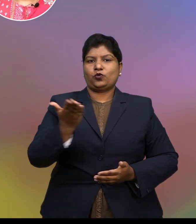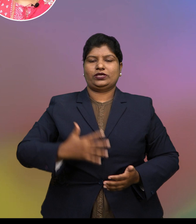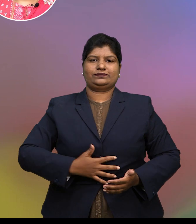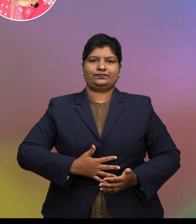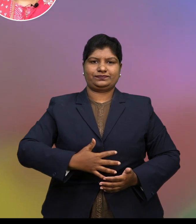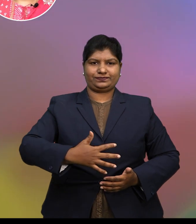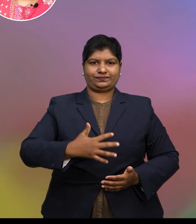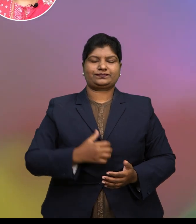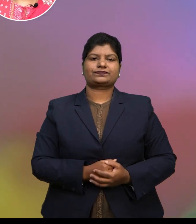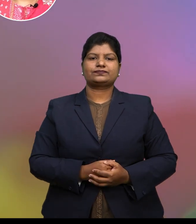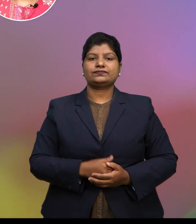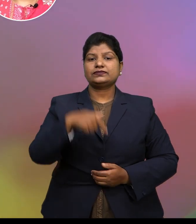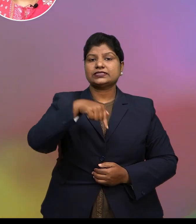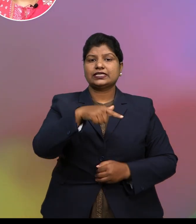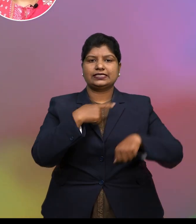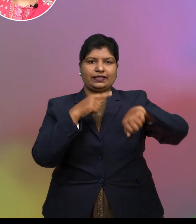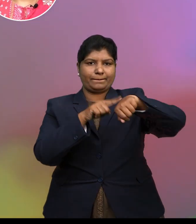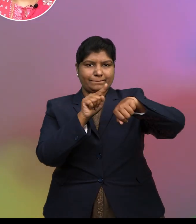It is the period of